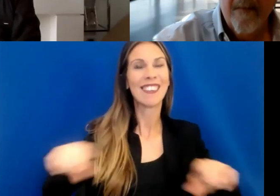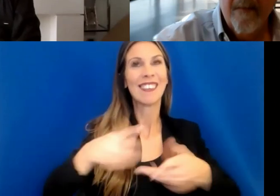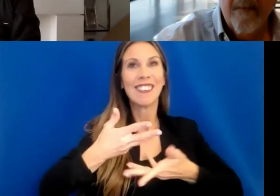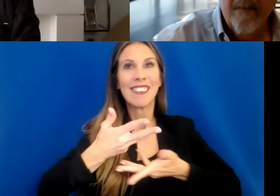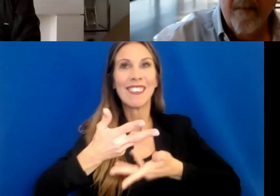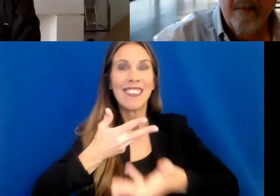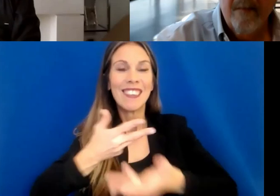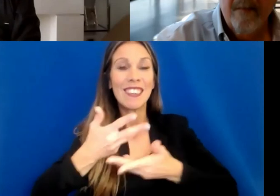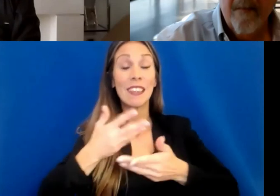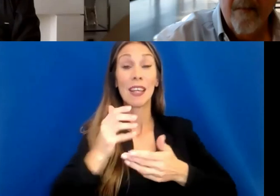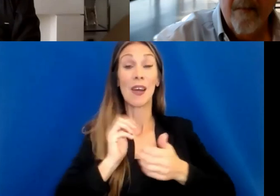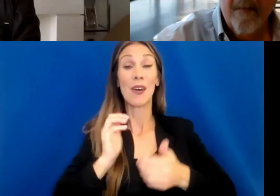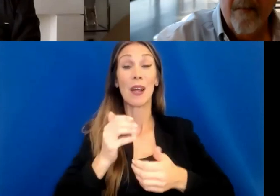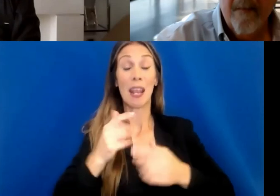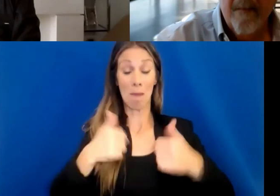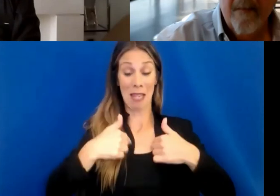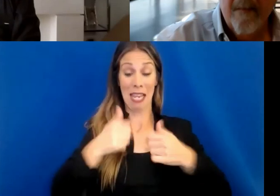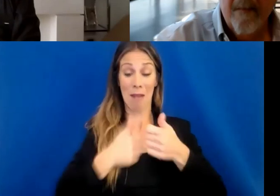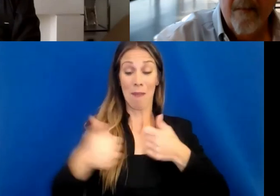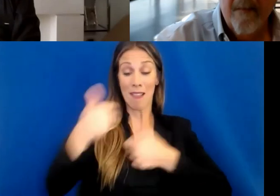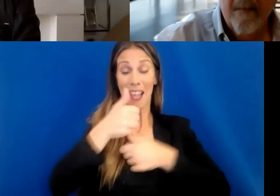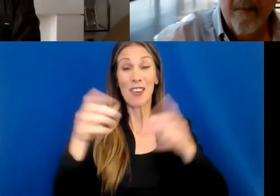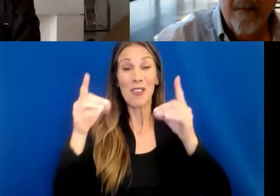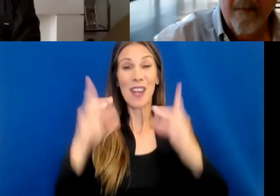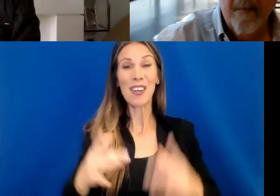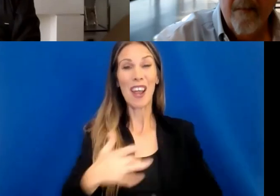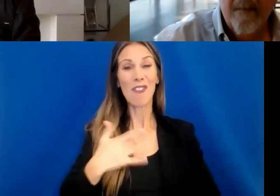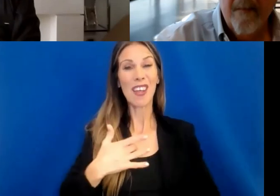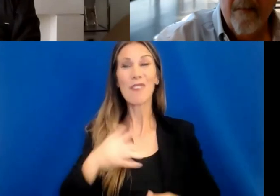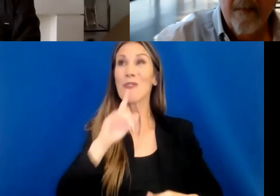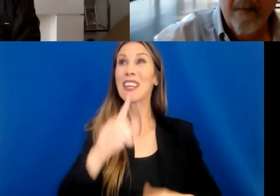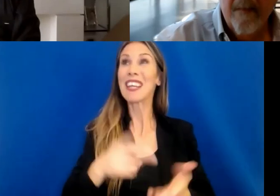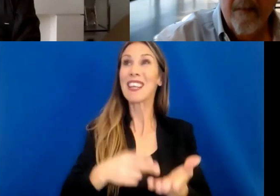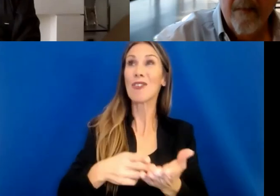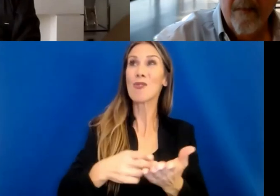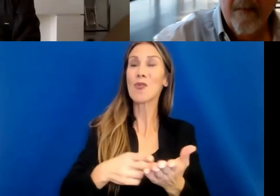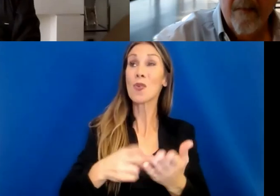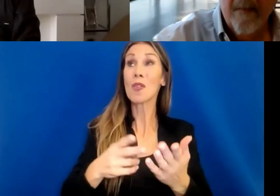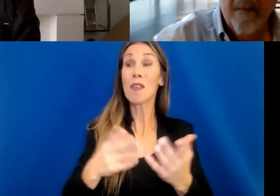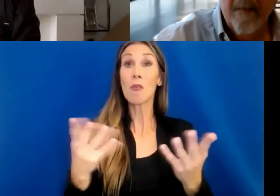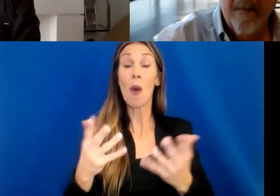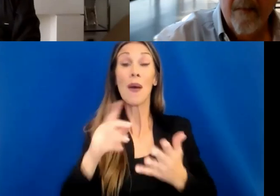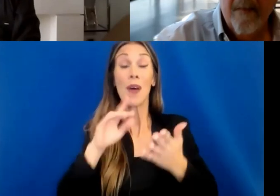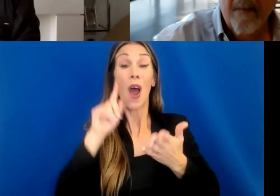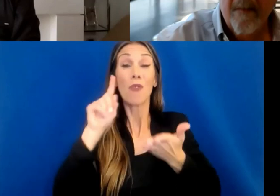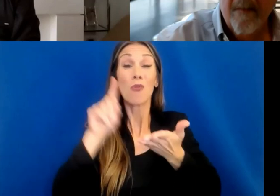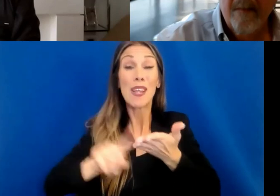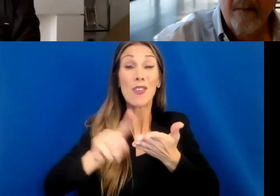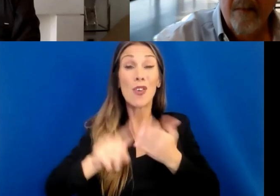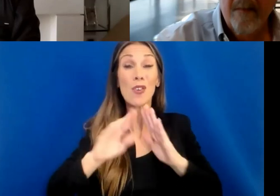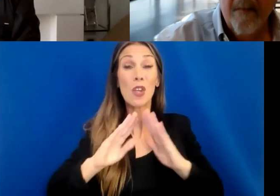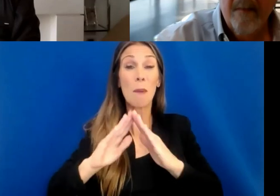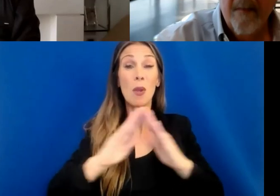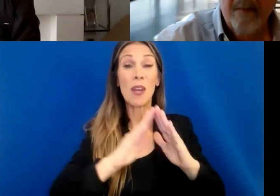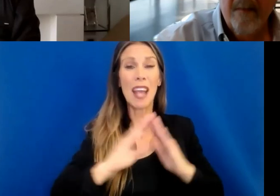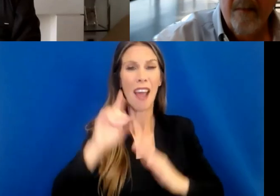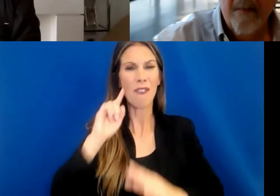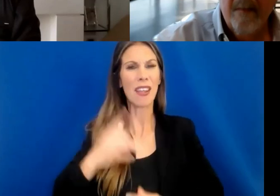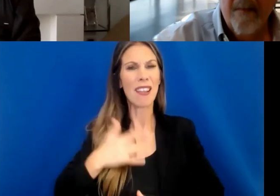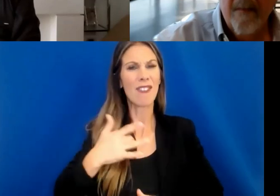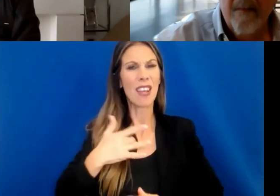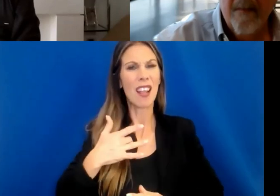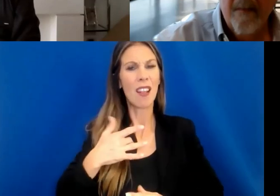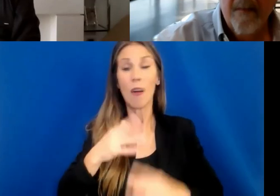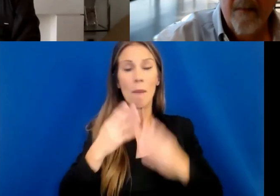executive director is I think this is more true of our research community across